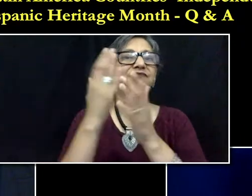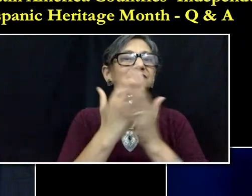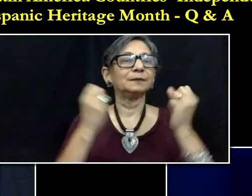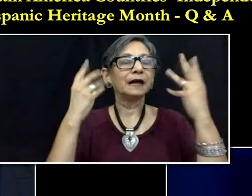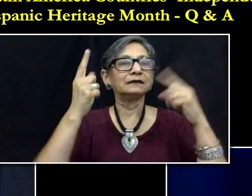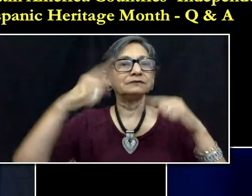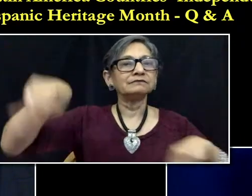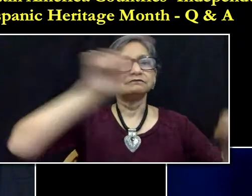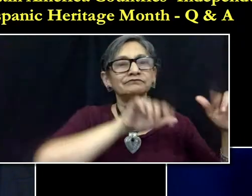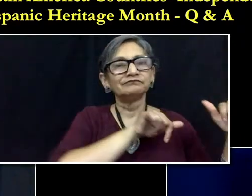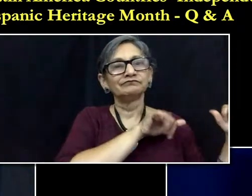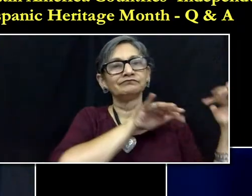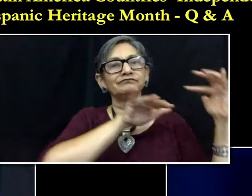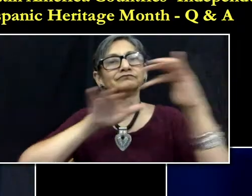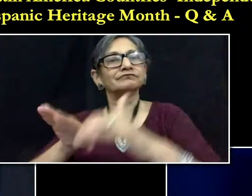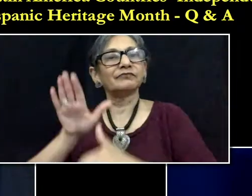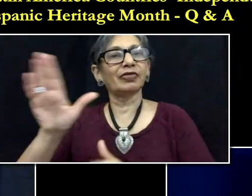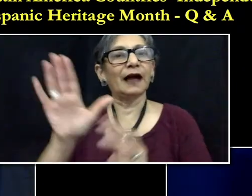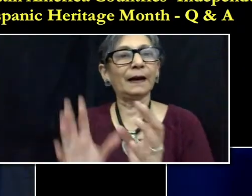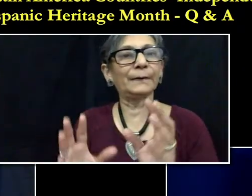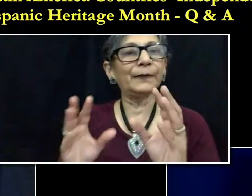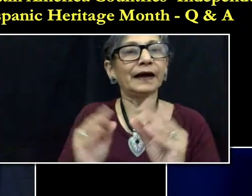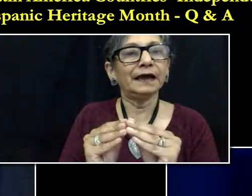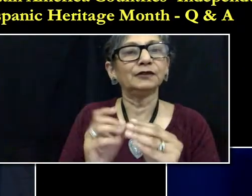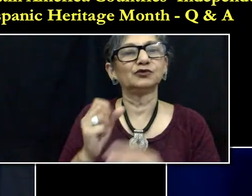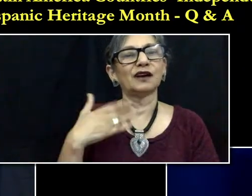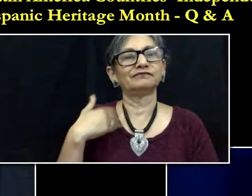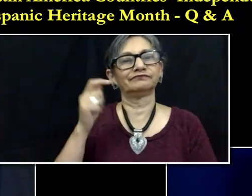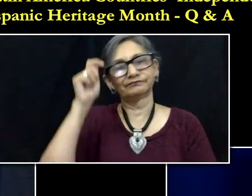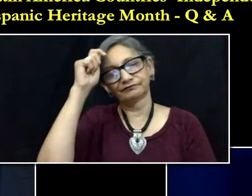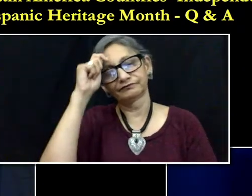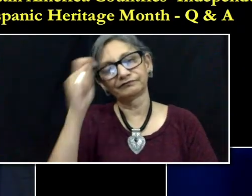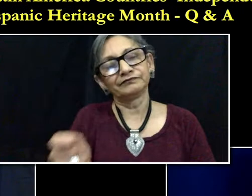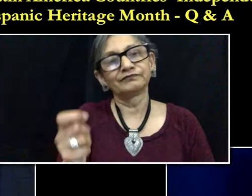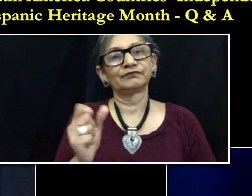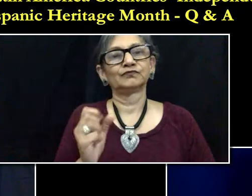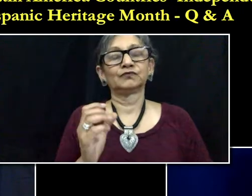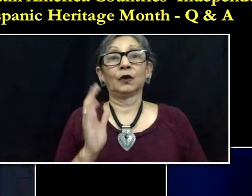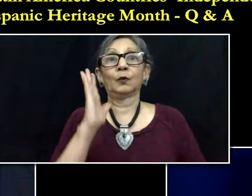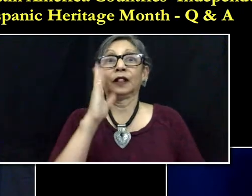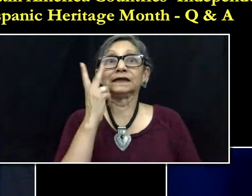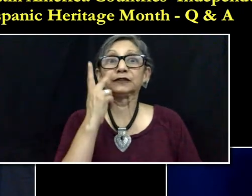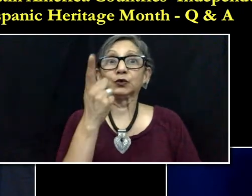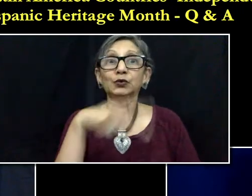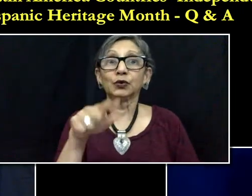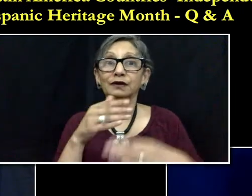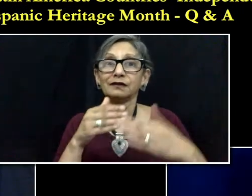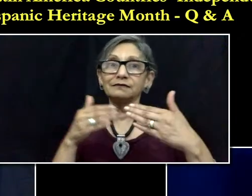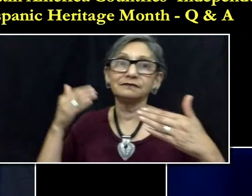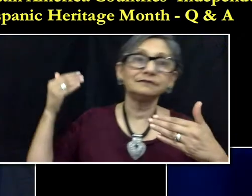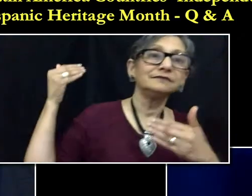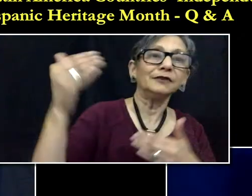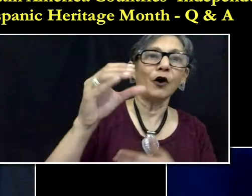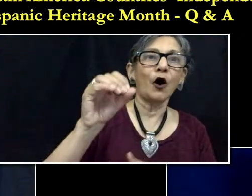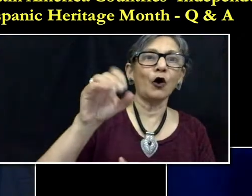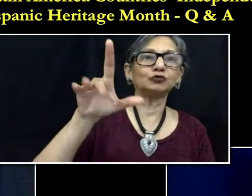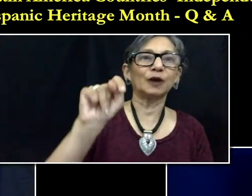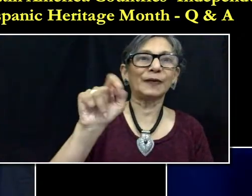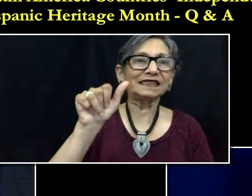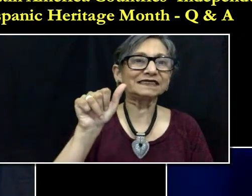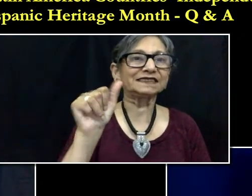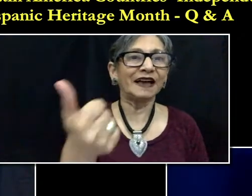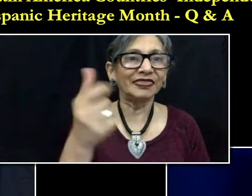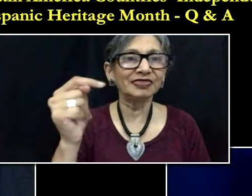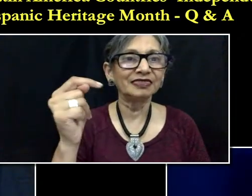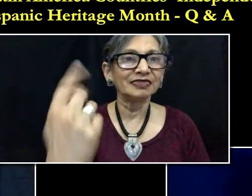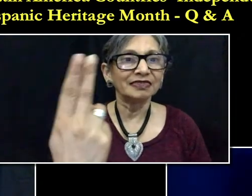the NAD conference that we do biannually, and we're all going to be going out there for their meeting. So hats off to them. So I